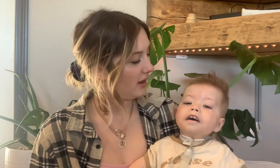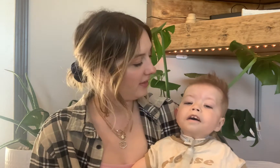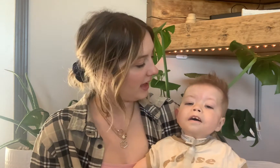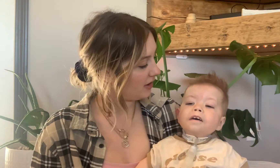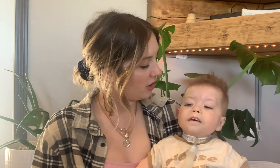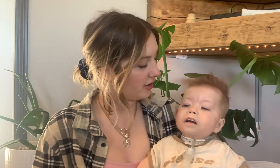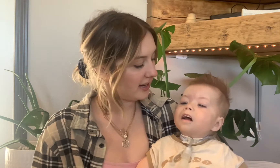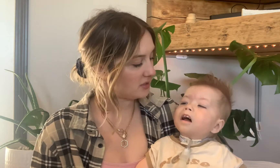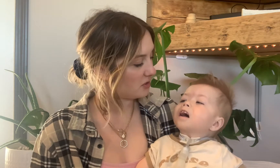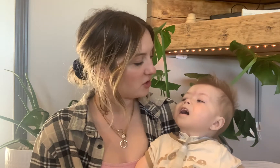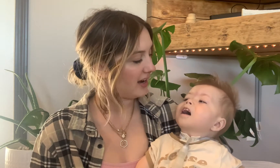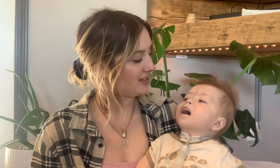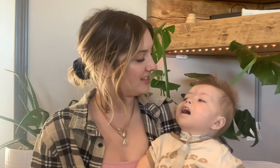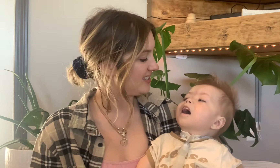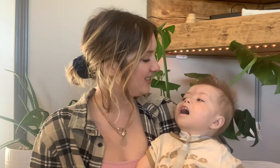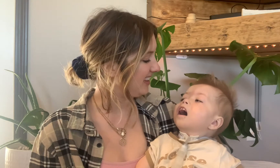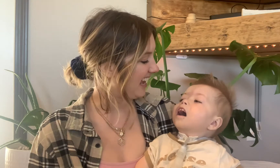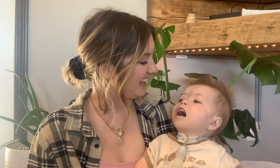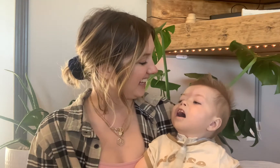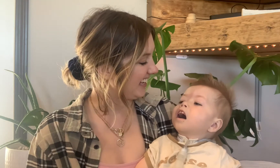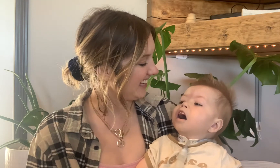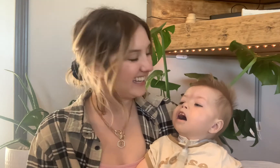that Arden has been trying to do lately